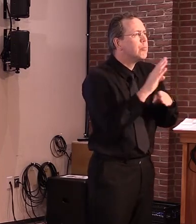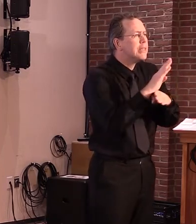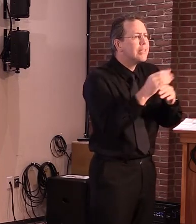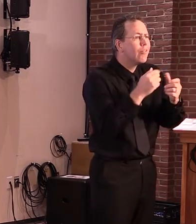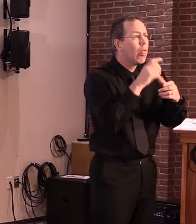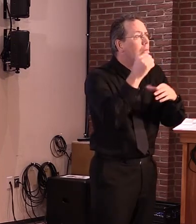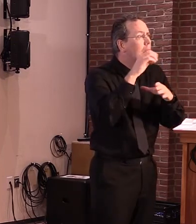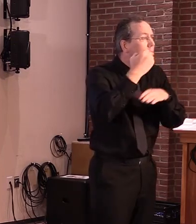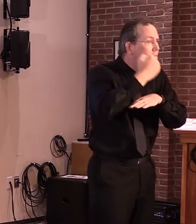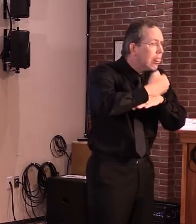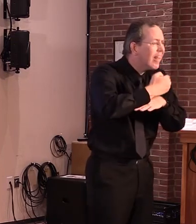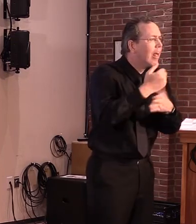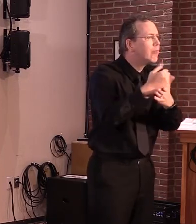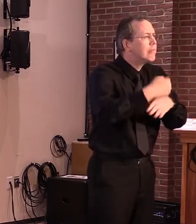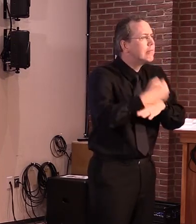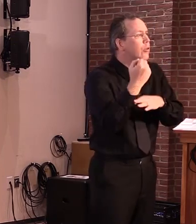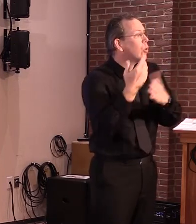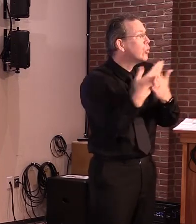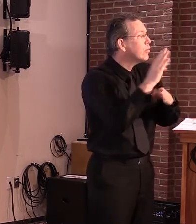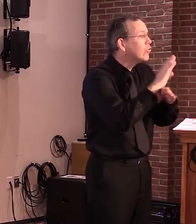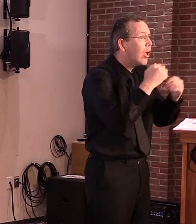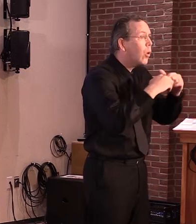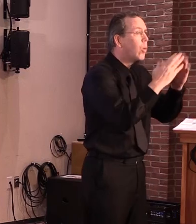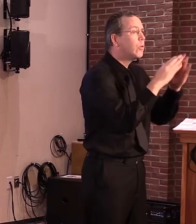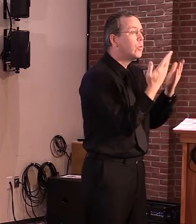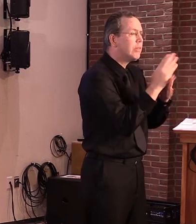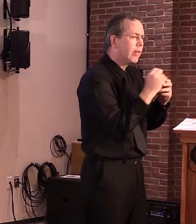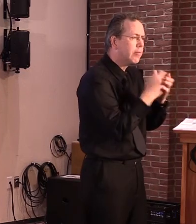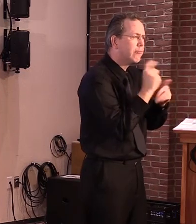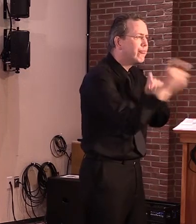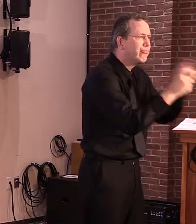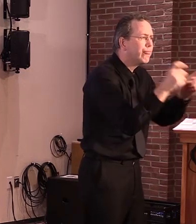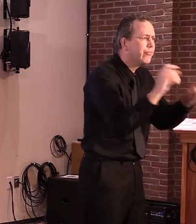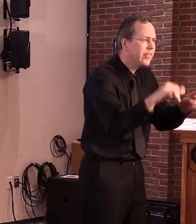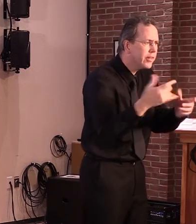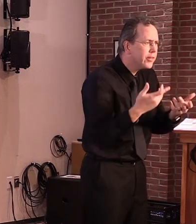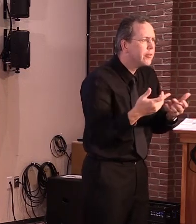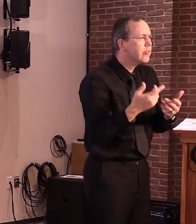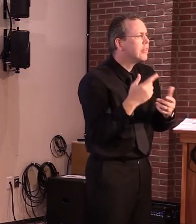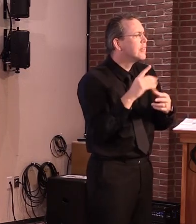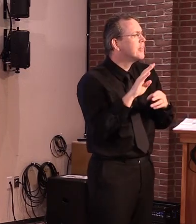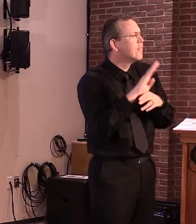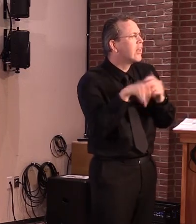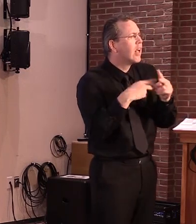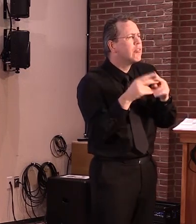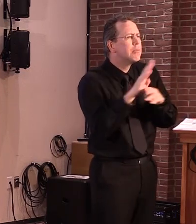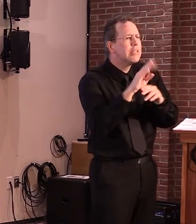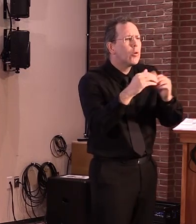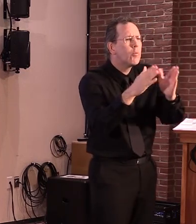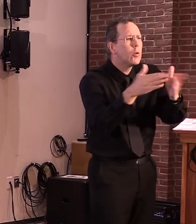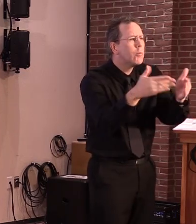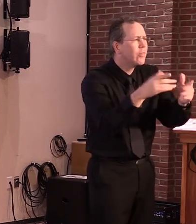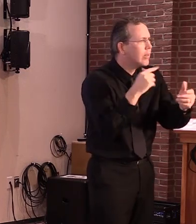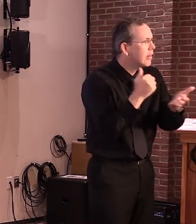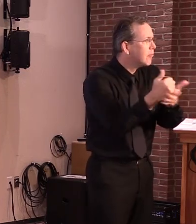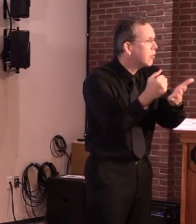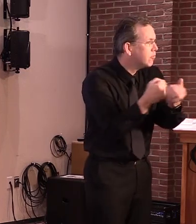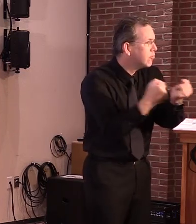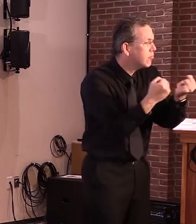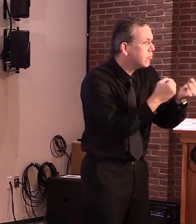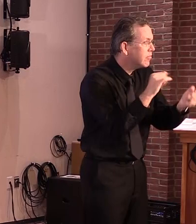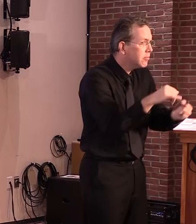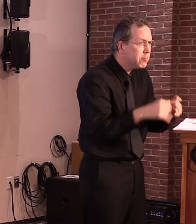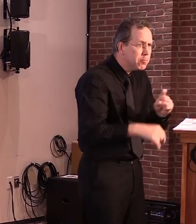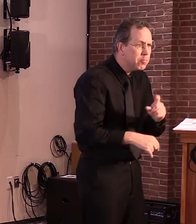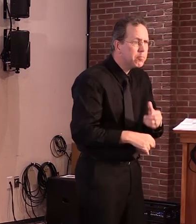are not vulnerable in the same way that we are now. Yeah, great question. And if we can just break